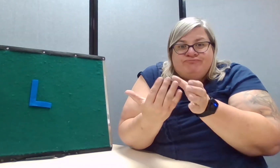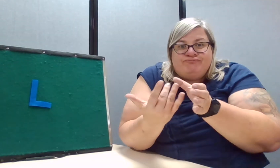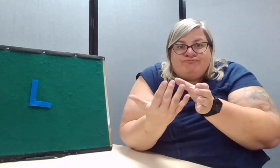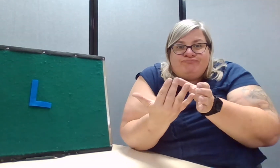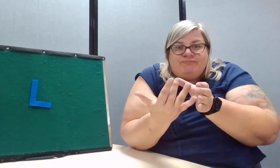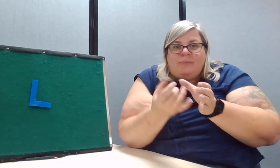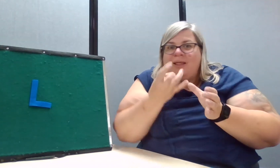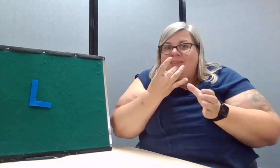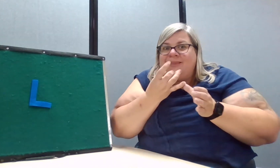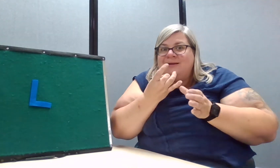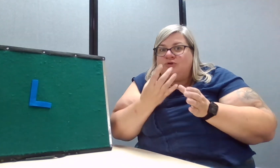Lantern.